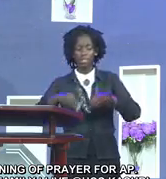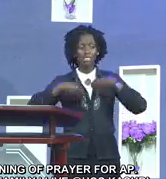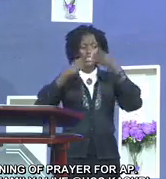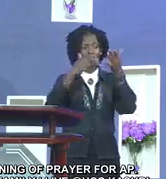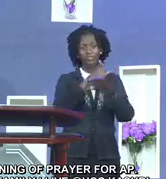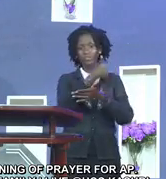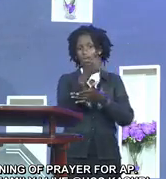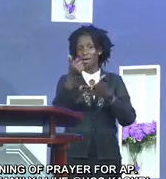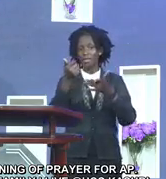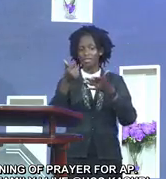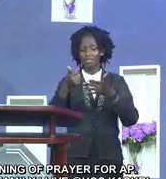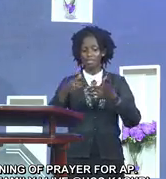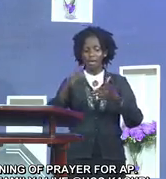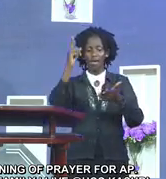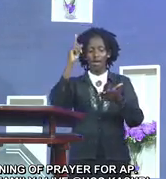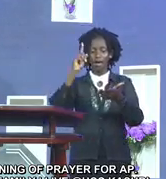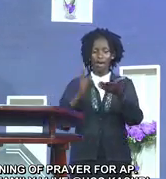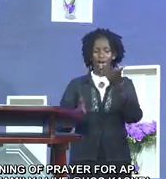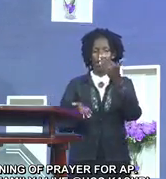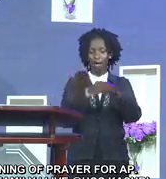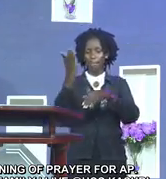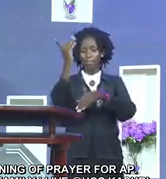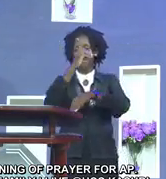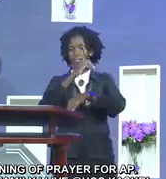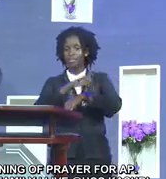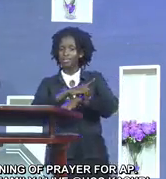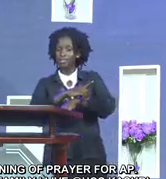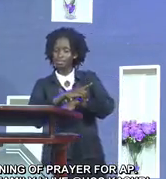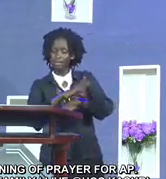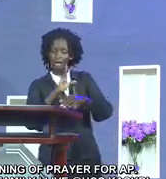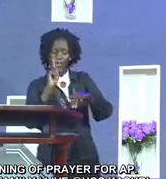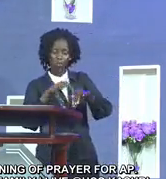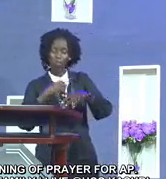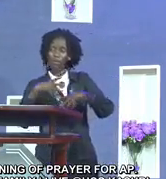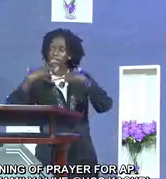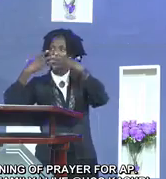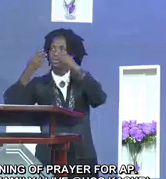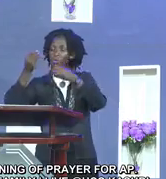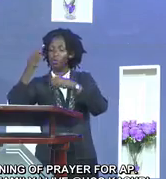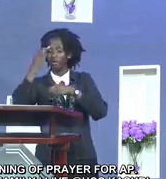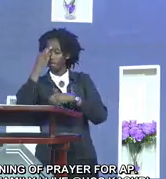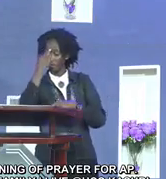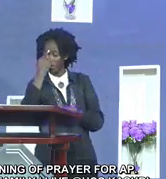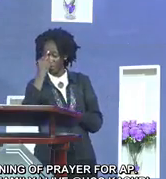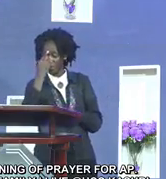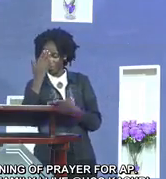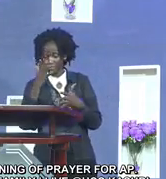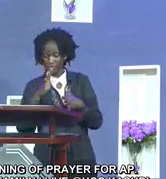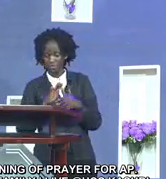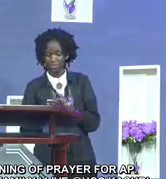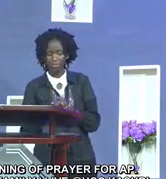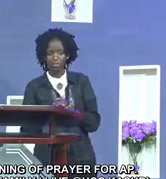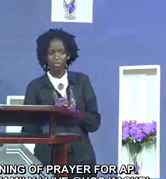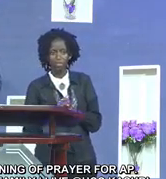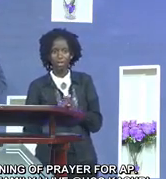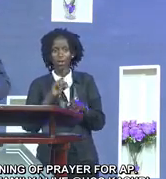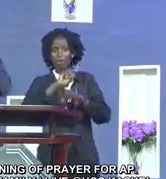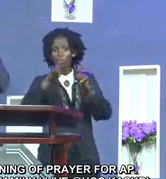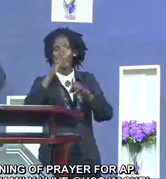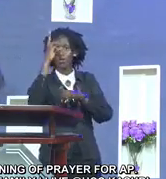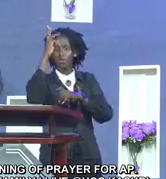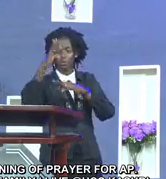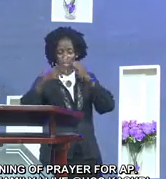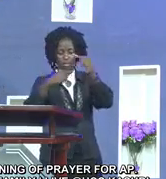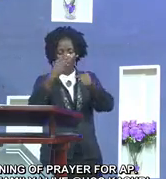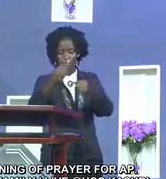updates. We shall give you updates. Era ne bwebana abanga bamazo kugenda ebuyindi. And when they have gone to India, tujja kusigala nga